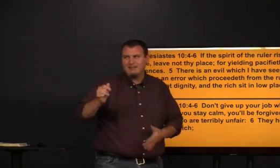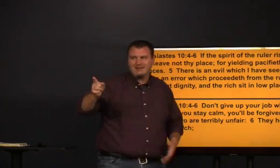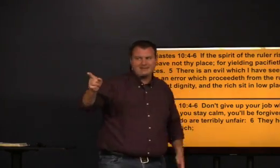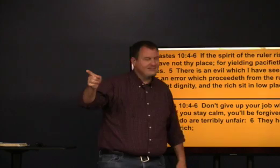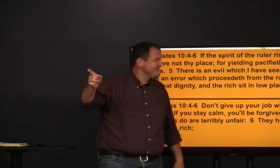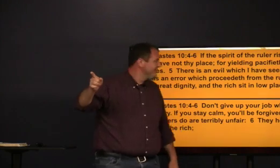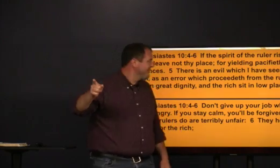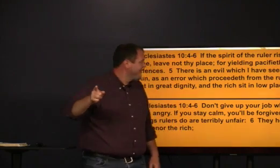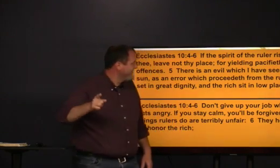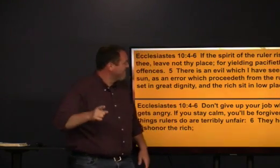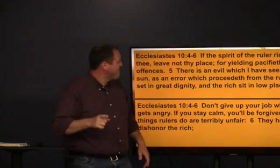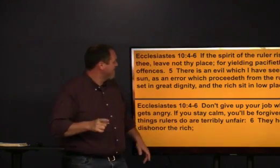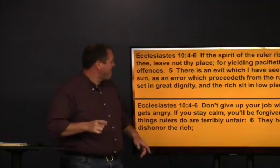Stop.